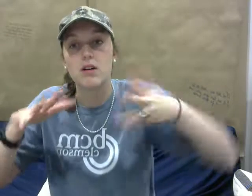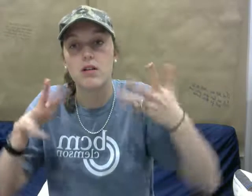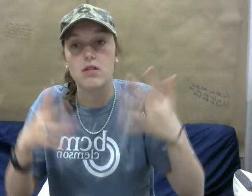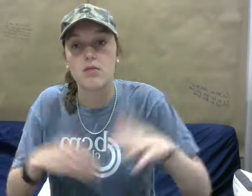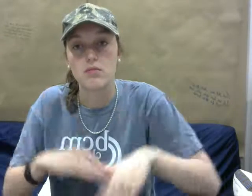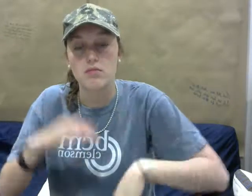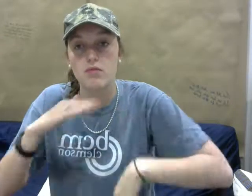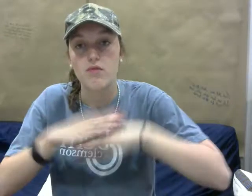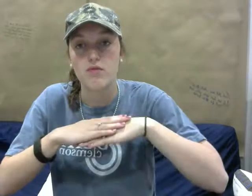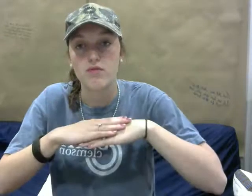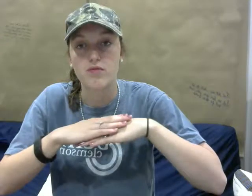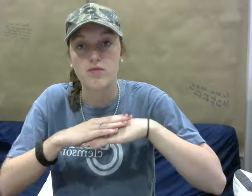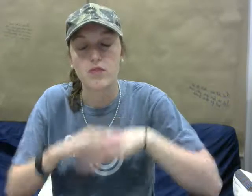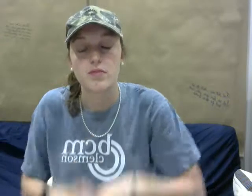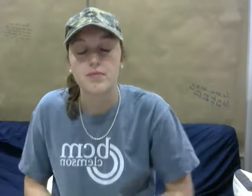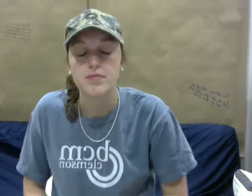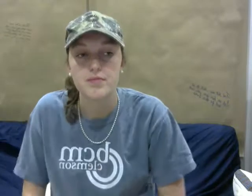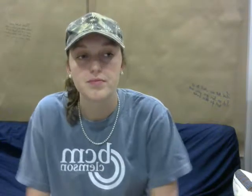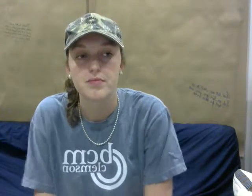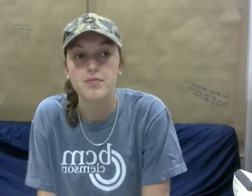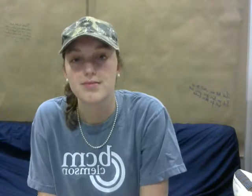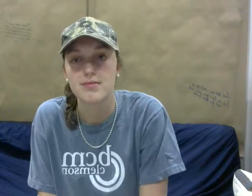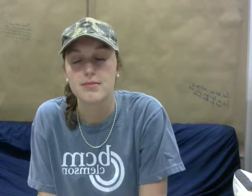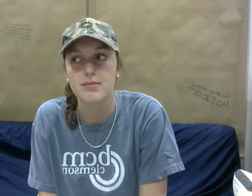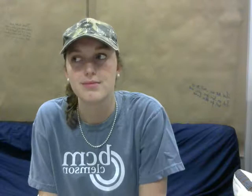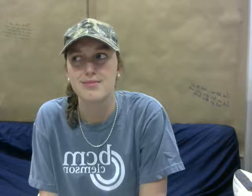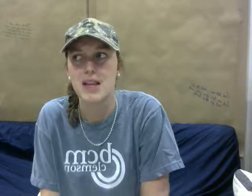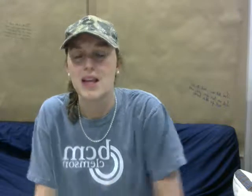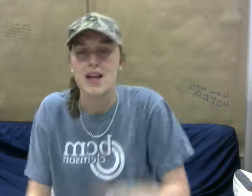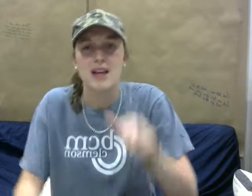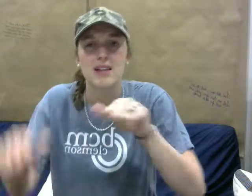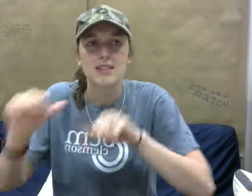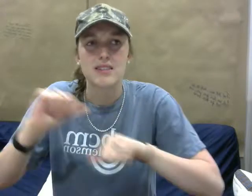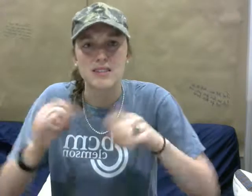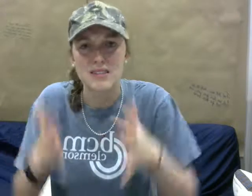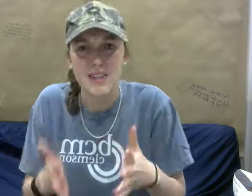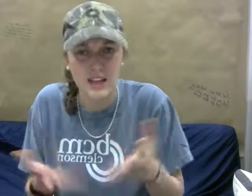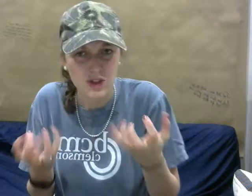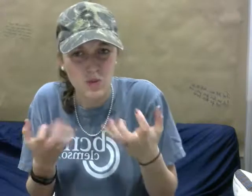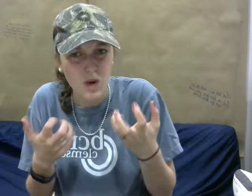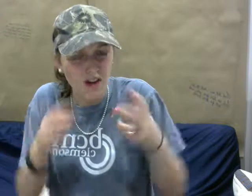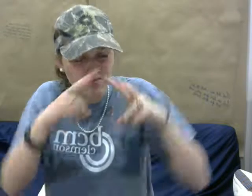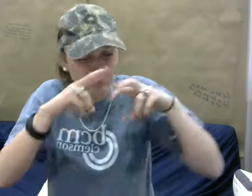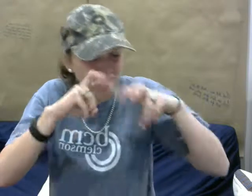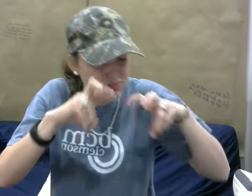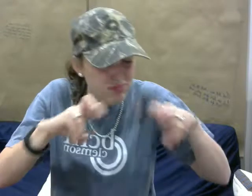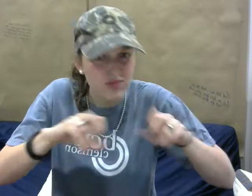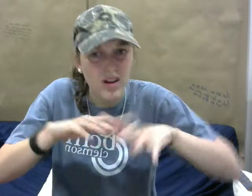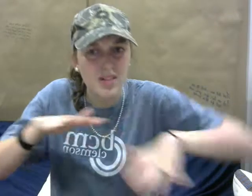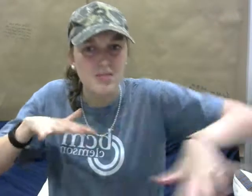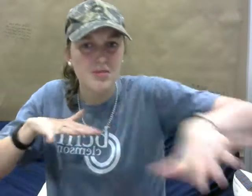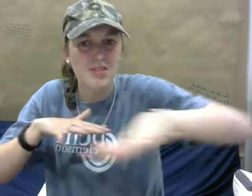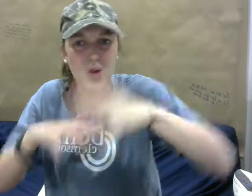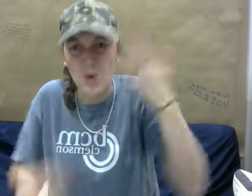But why do astronomers and scientists want to explore the solar system? It's human nature to seek knowledge